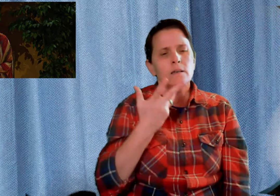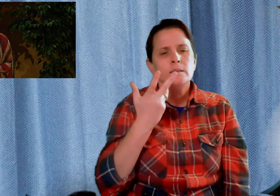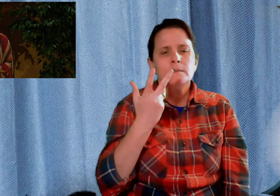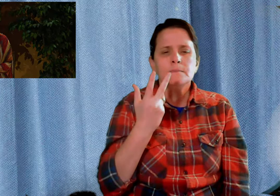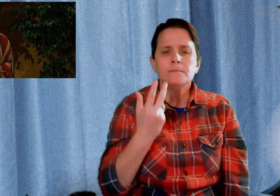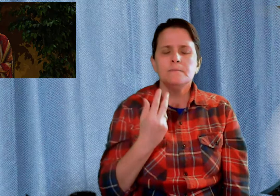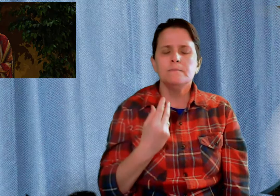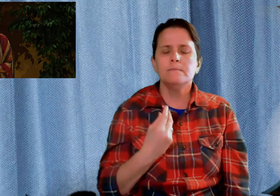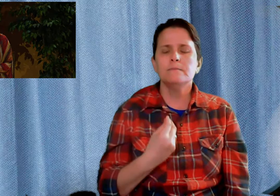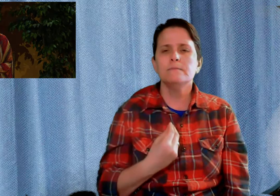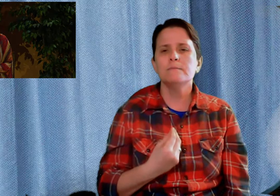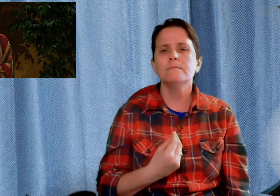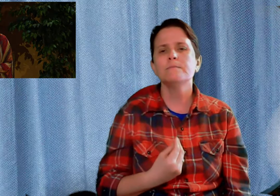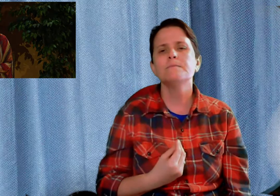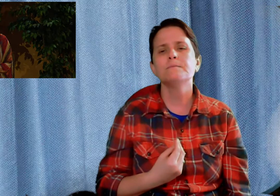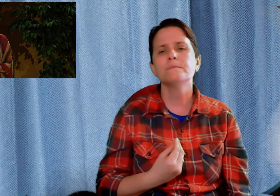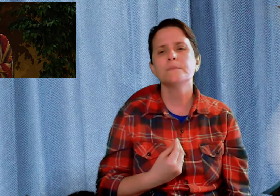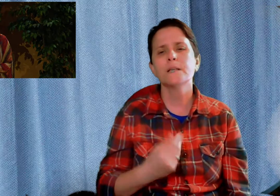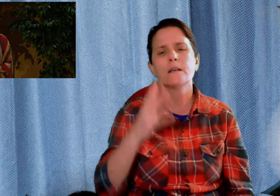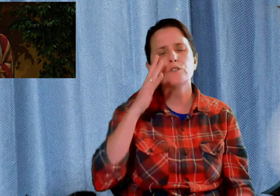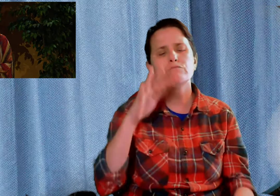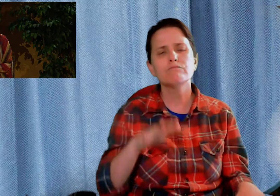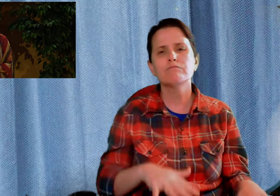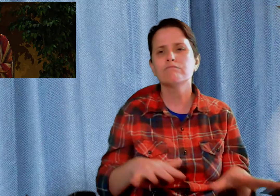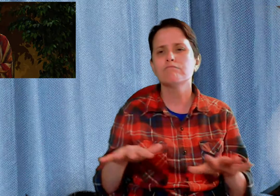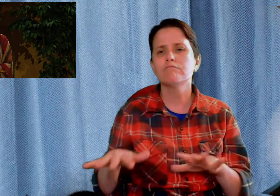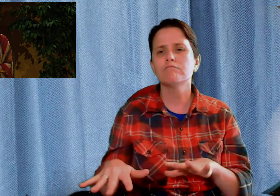And as you exhale, relax.